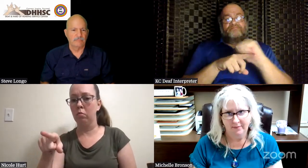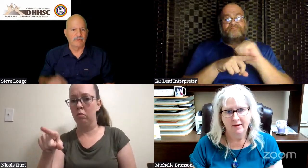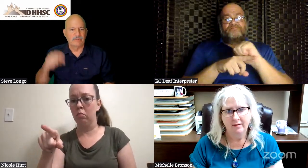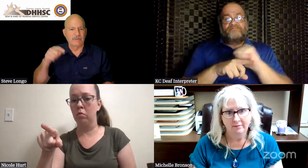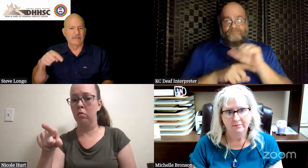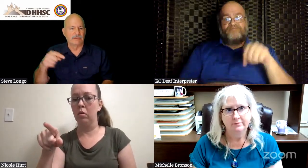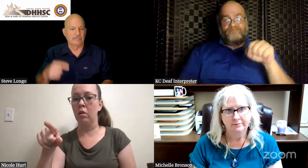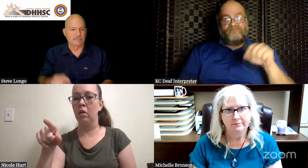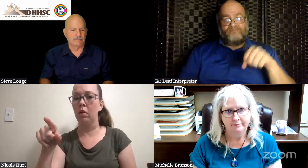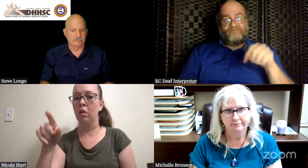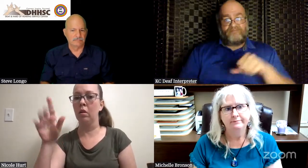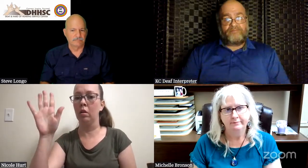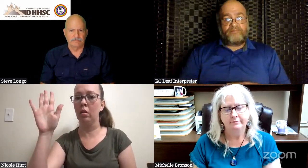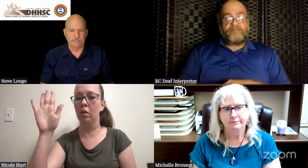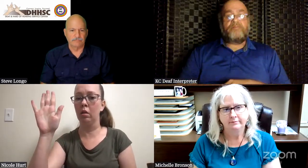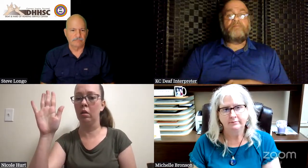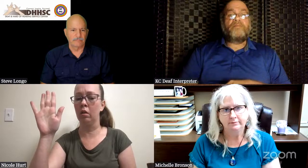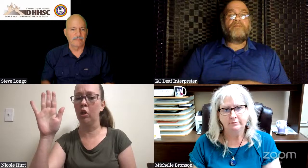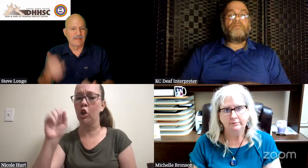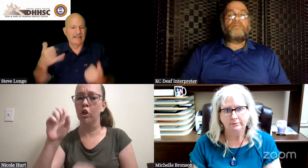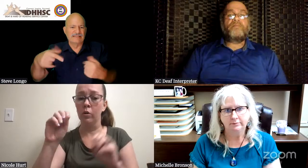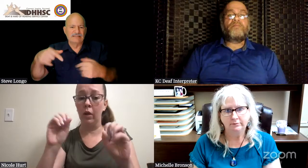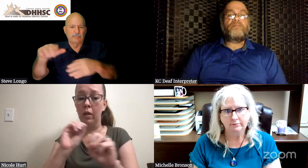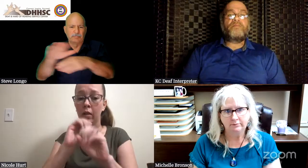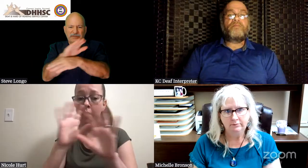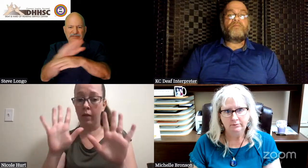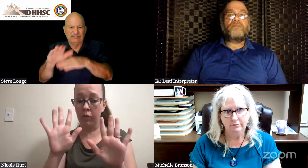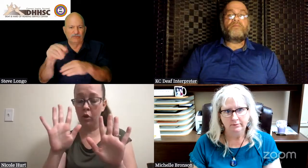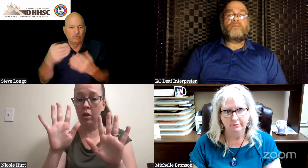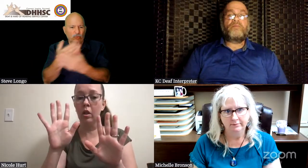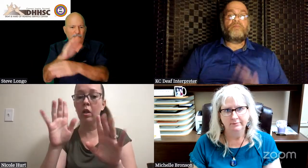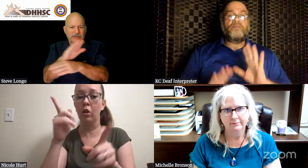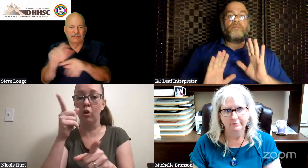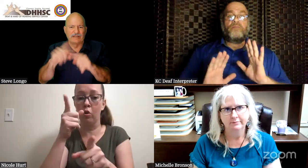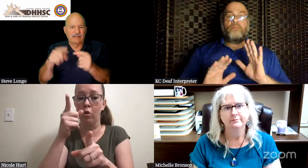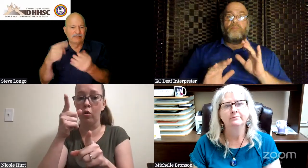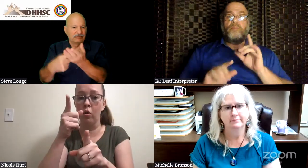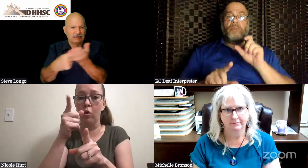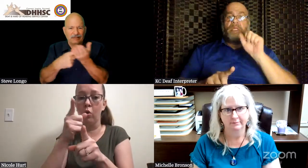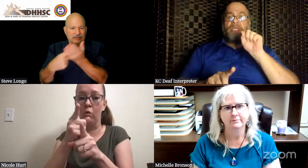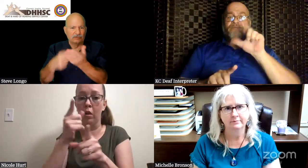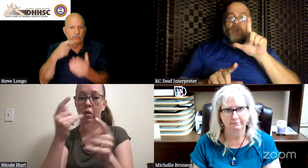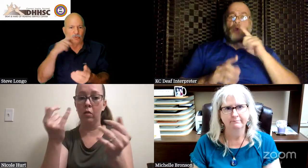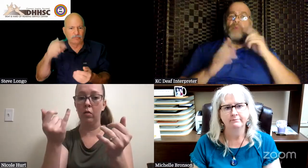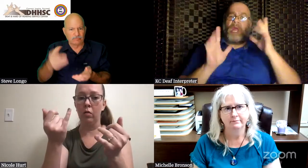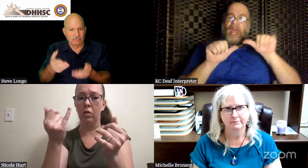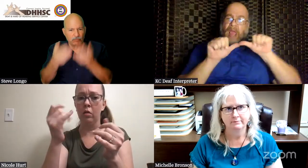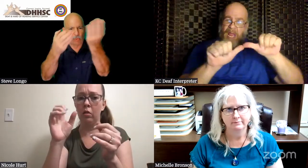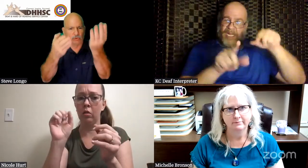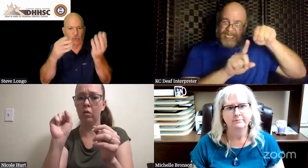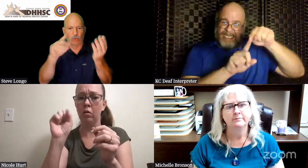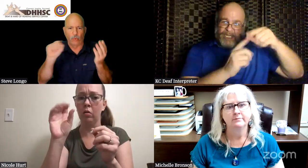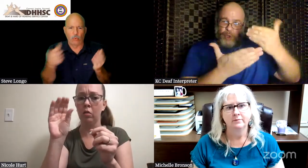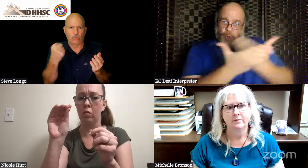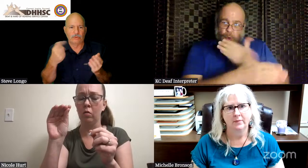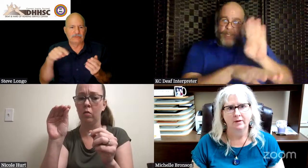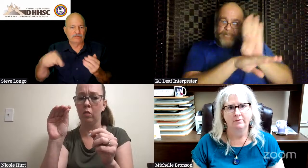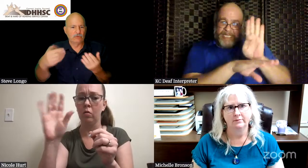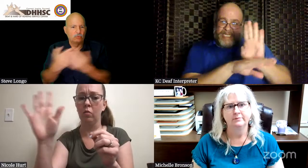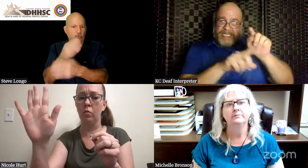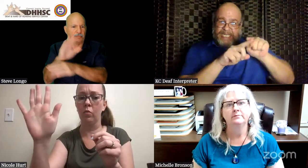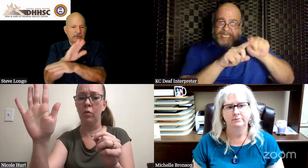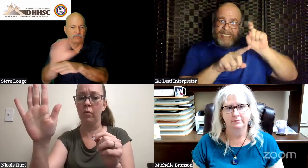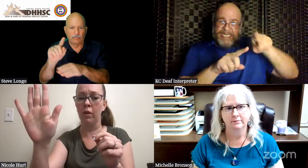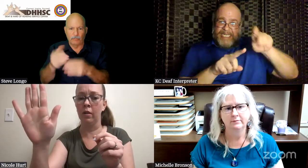So I would recommend that we have a little bit more board training so that the board is clear about what is going on. And Steve Longo